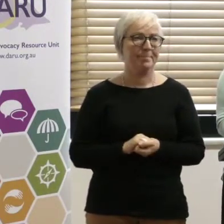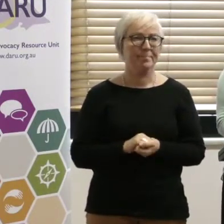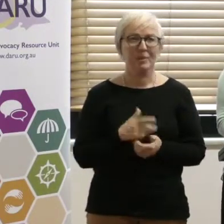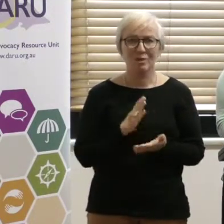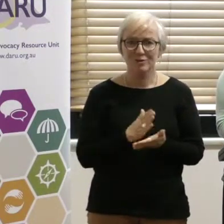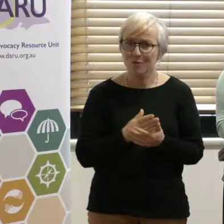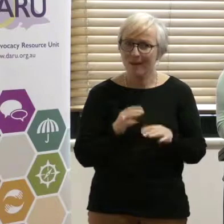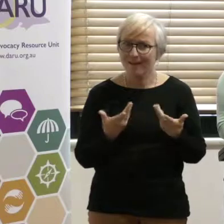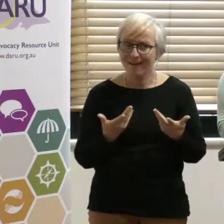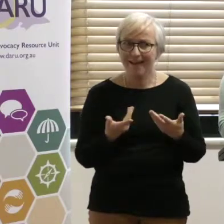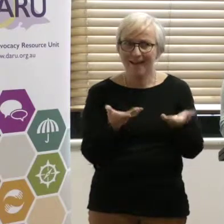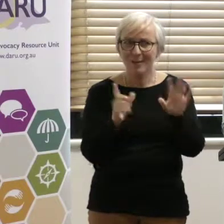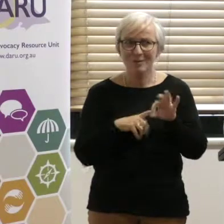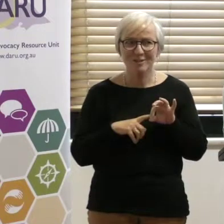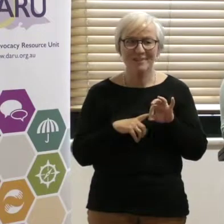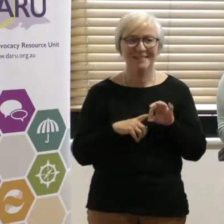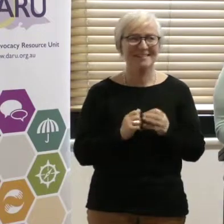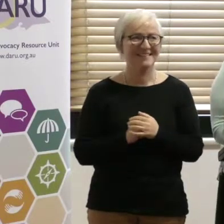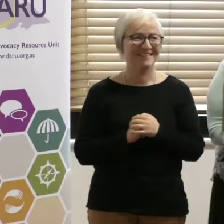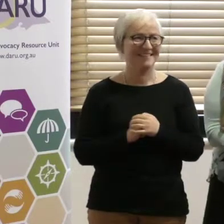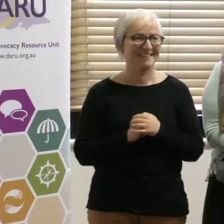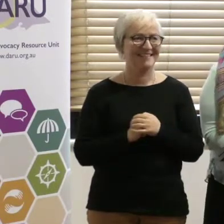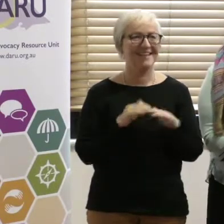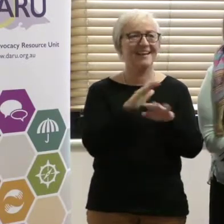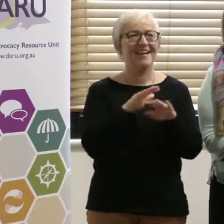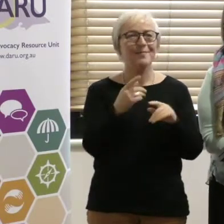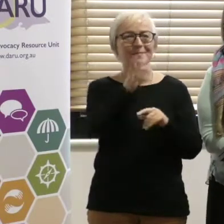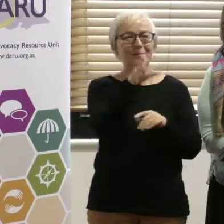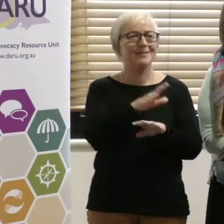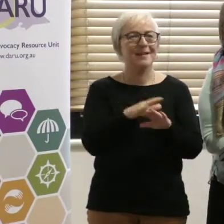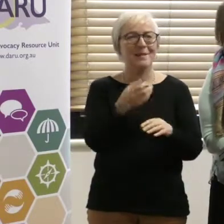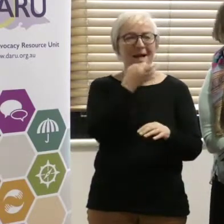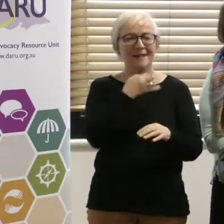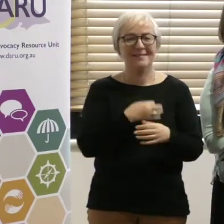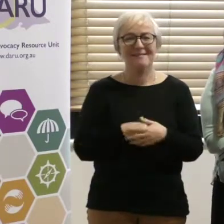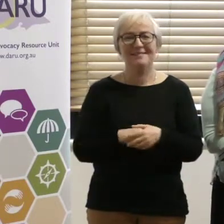Surely there must be a question. And Jimmy, you're not allowed to ask.